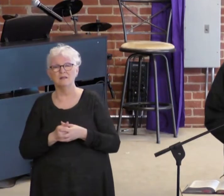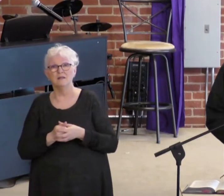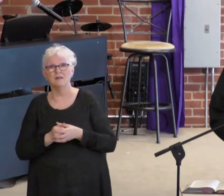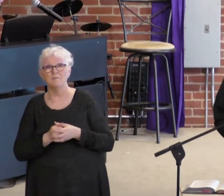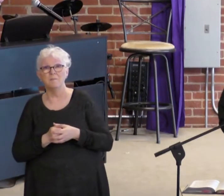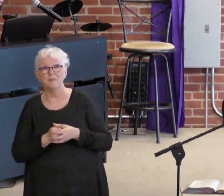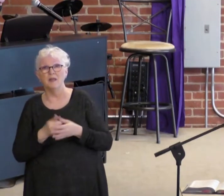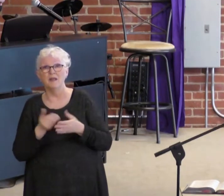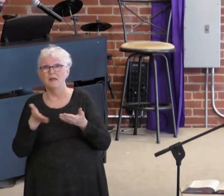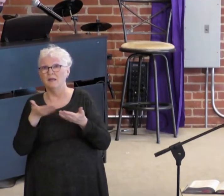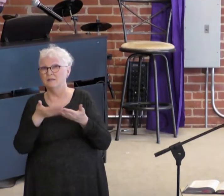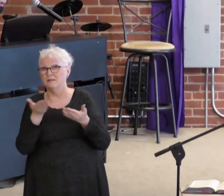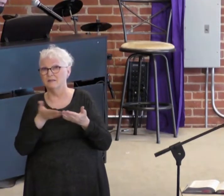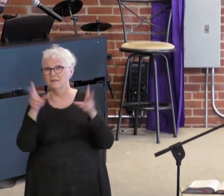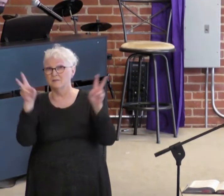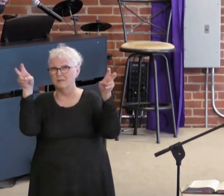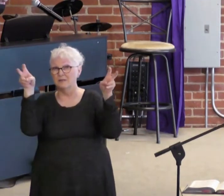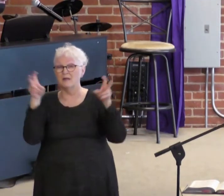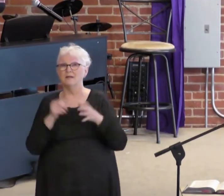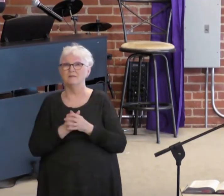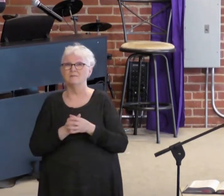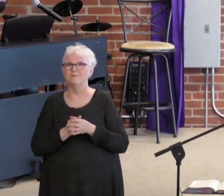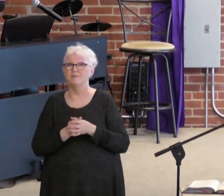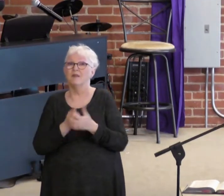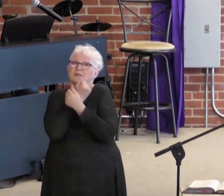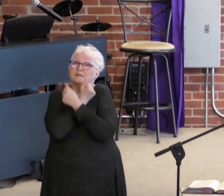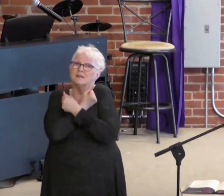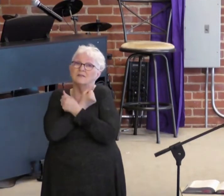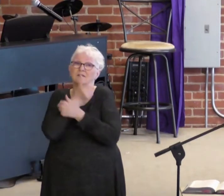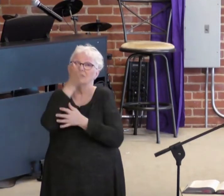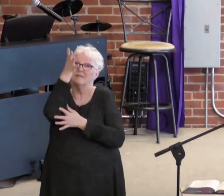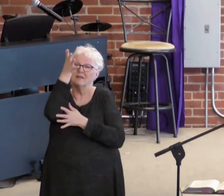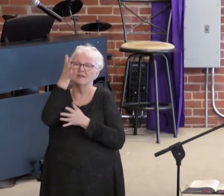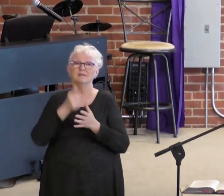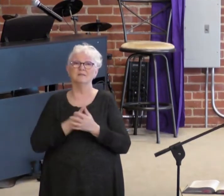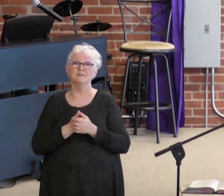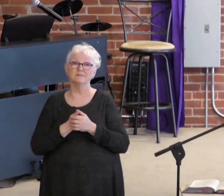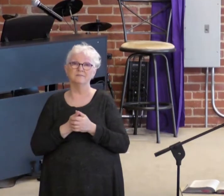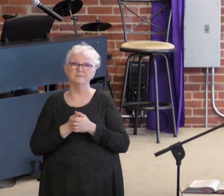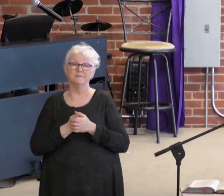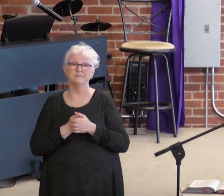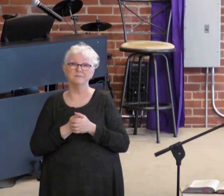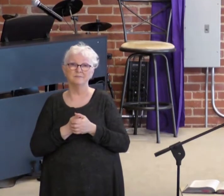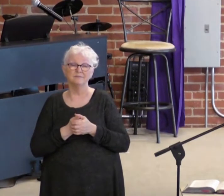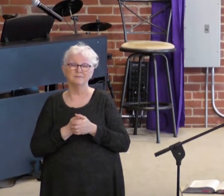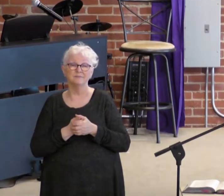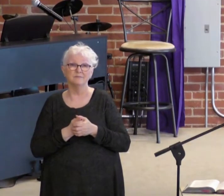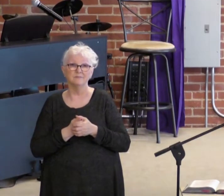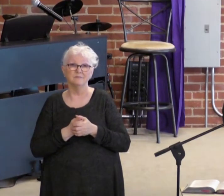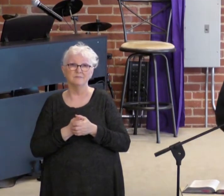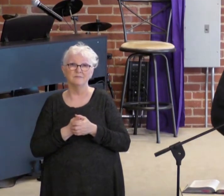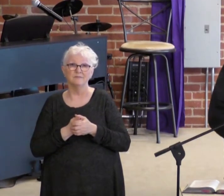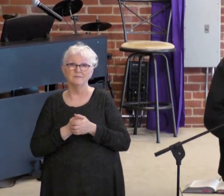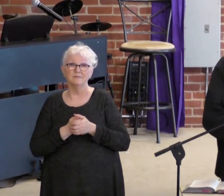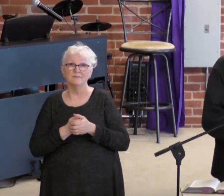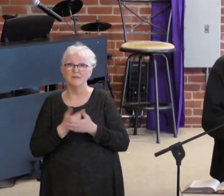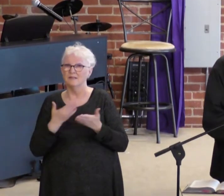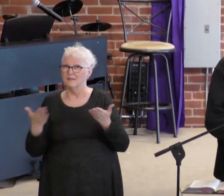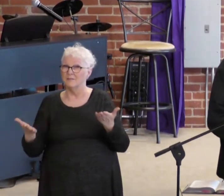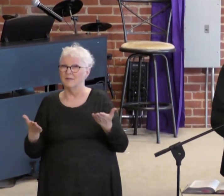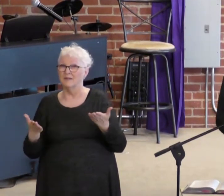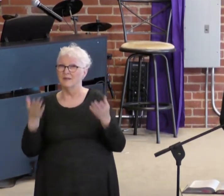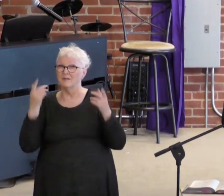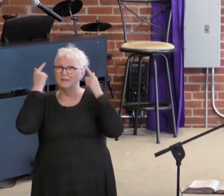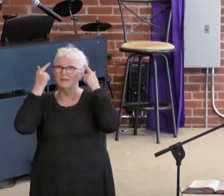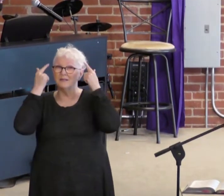easily be titled, The Loving Father. You know, something that broke my heart that I've been thinking